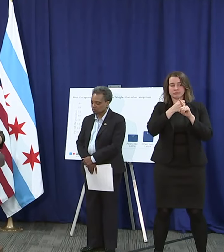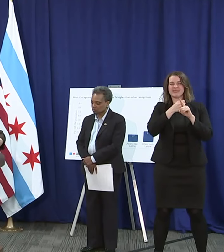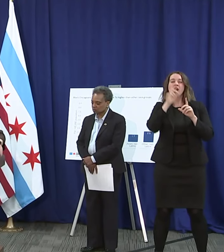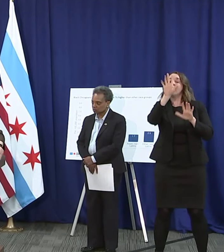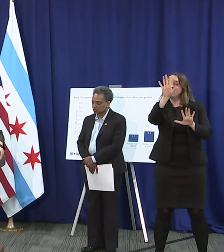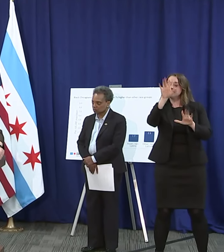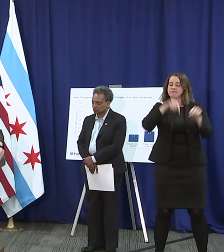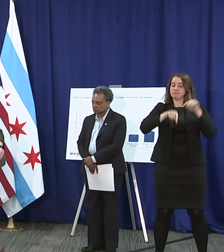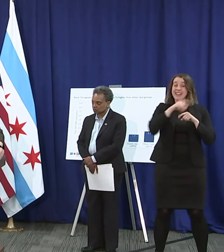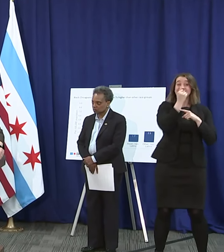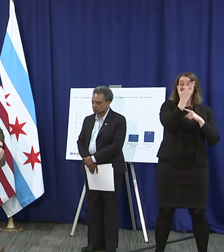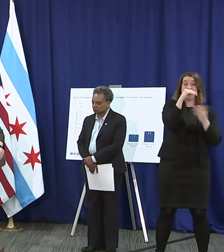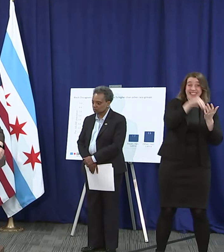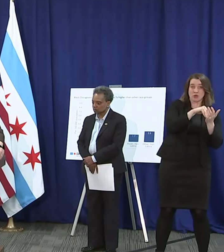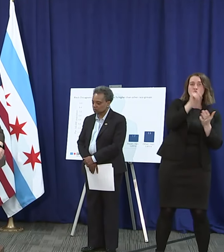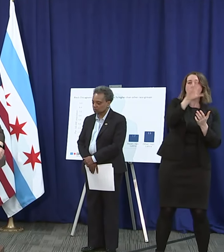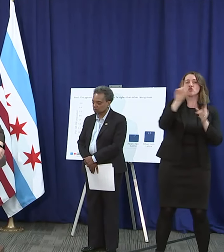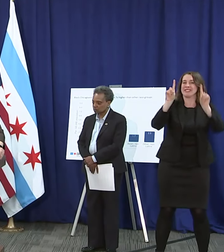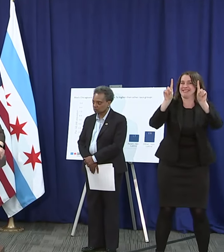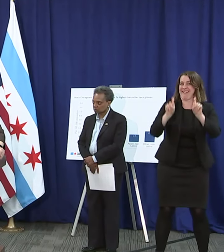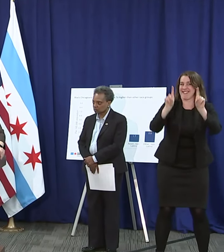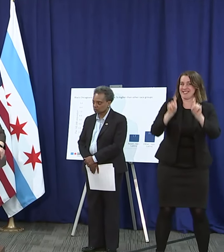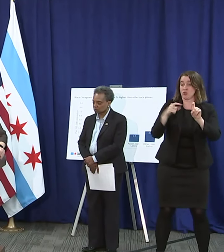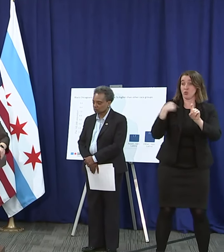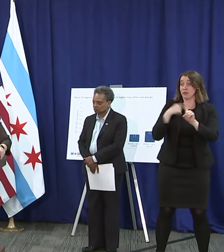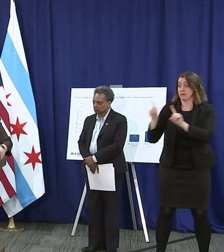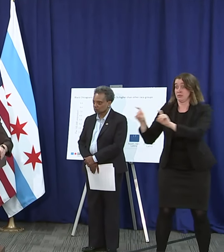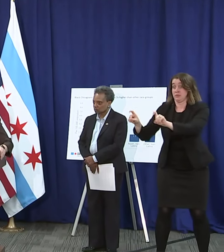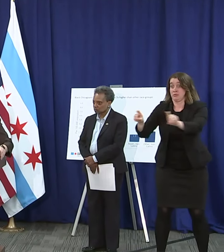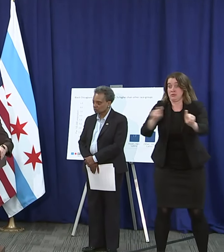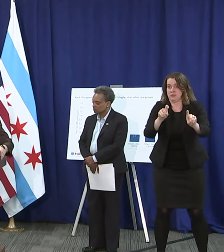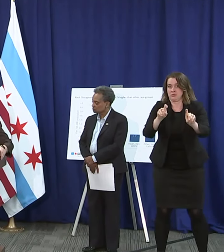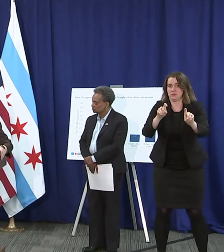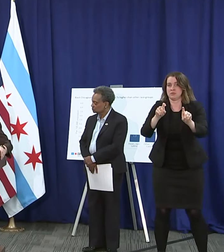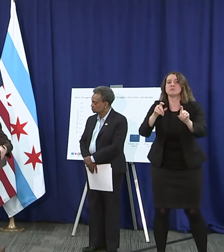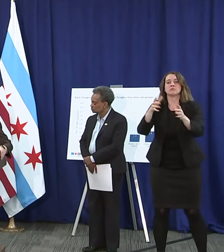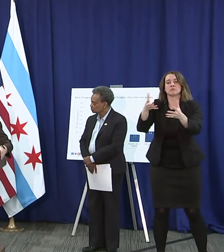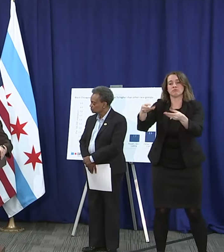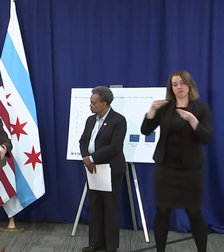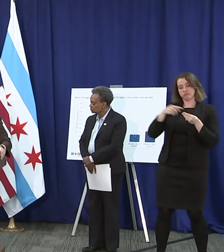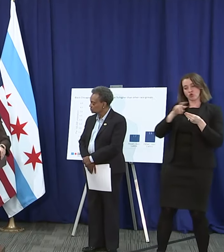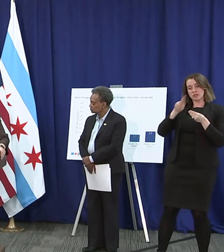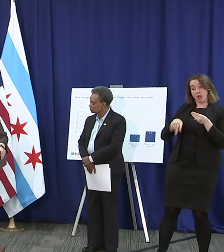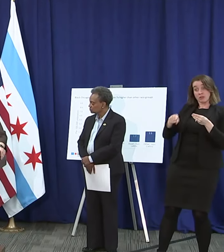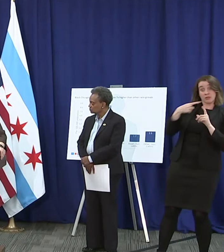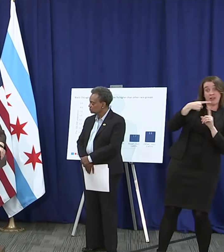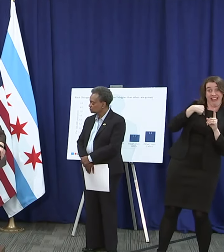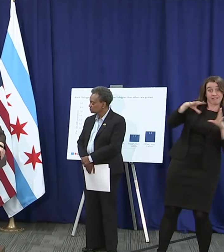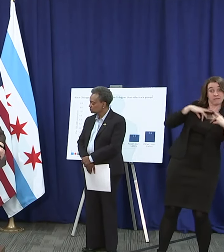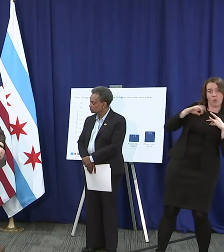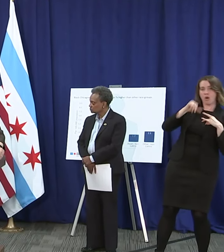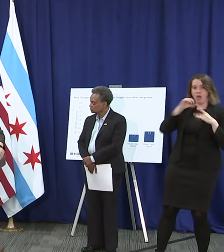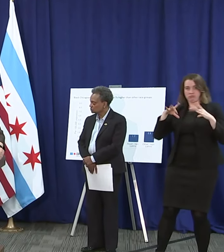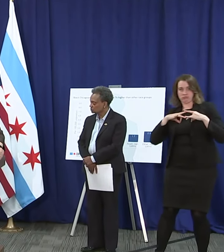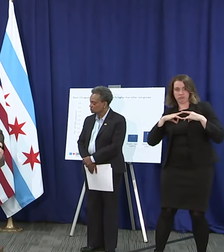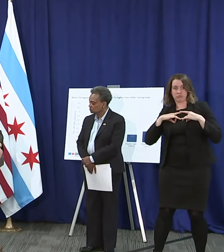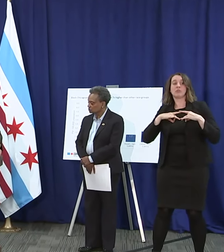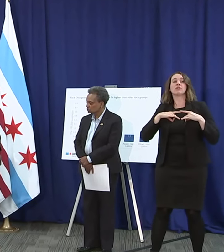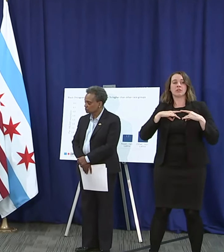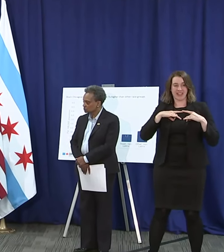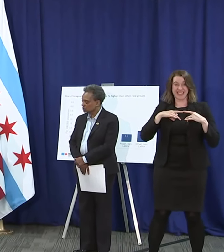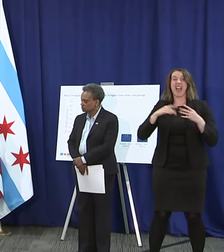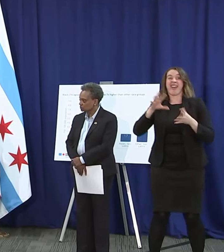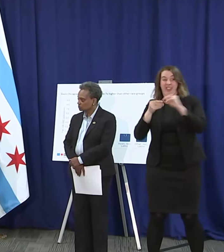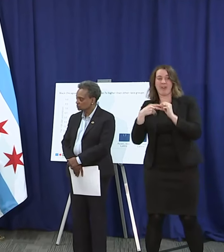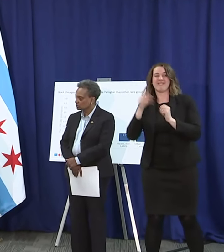15,100 tests, that we've received results on. And within that, we've then had our 4,603 cases.